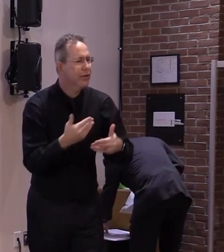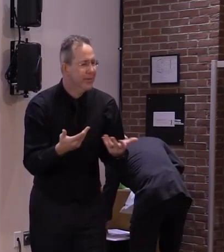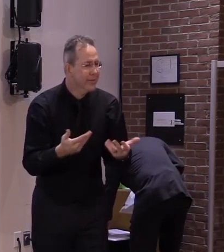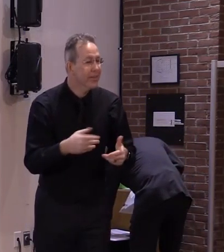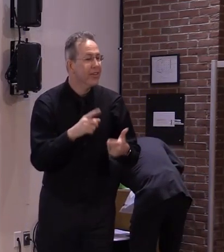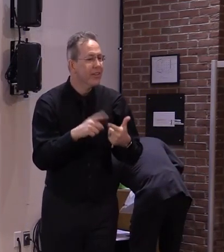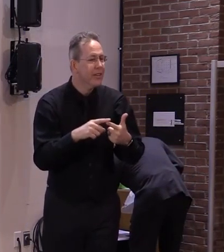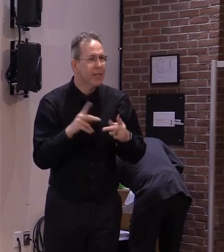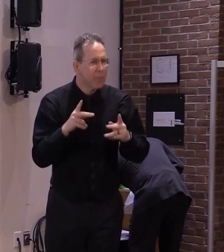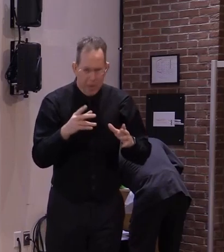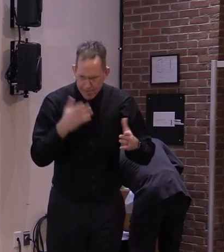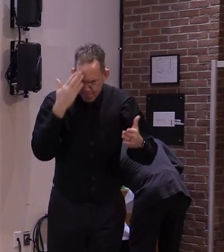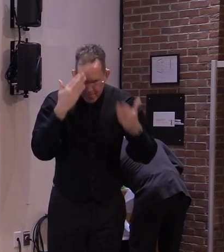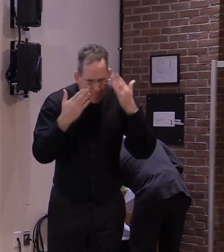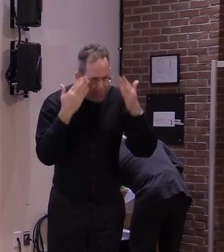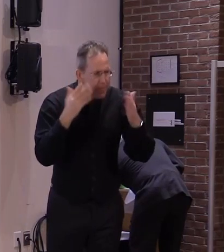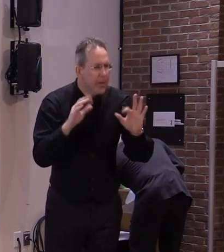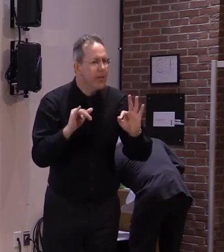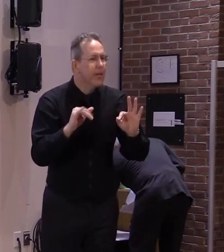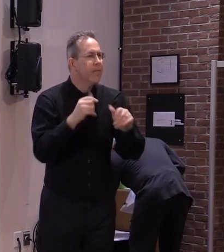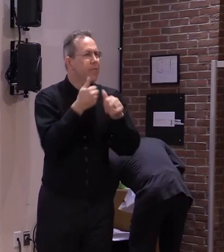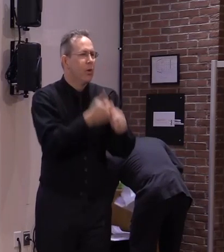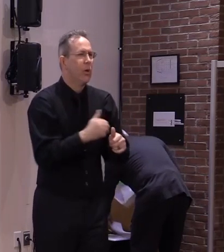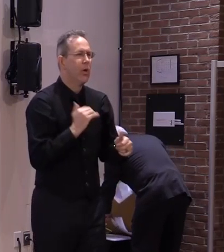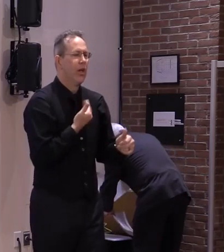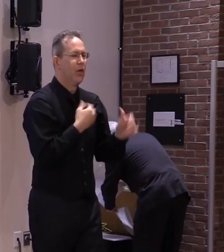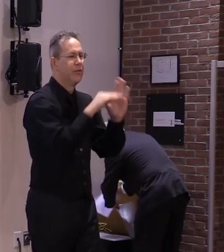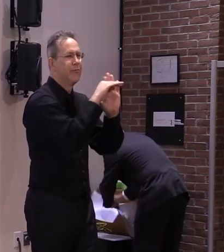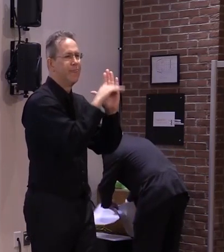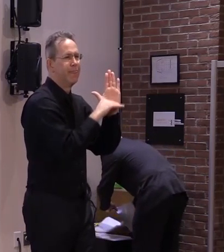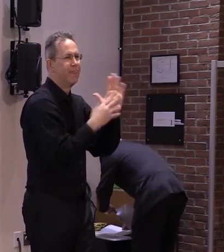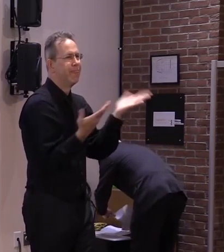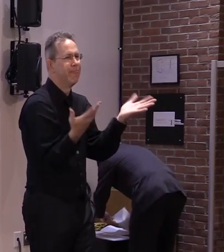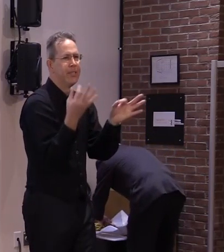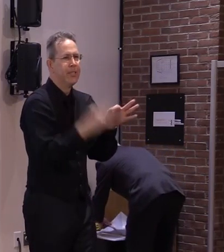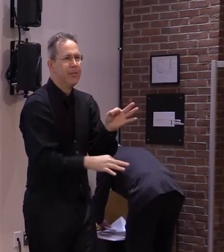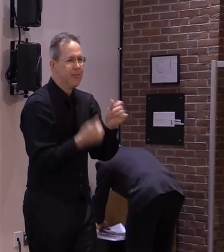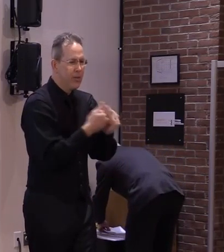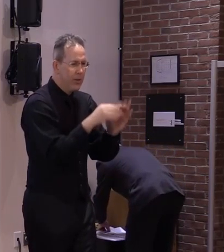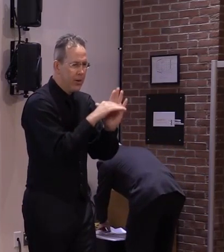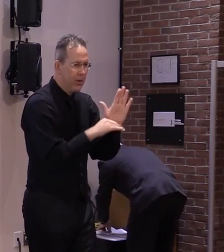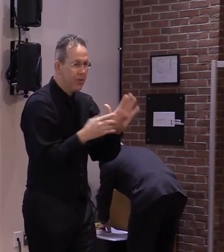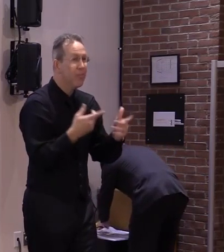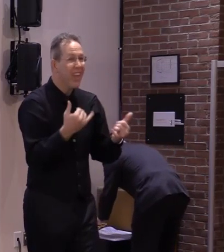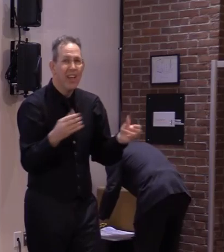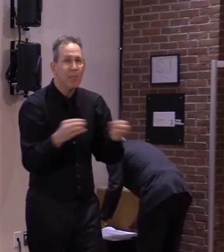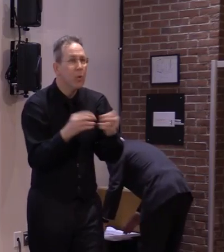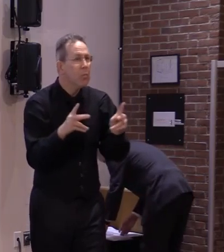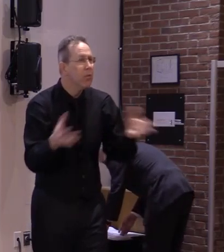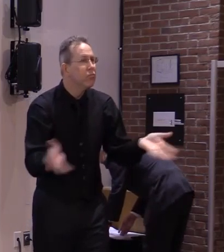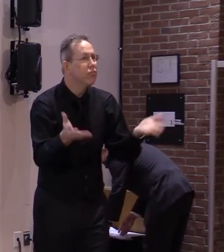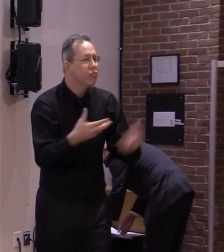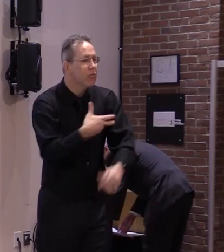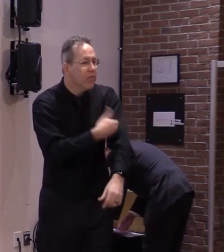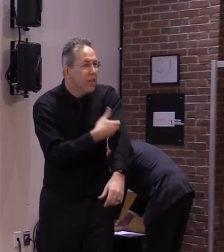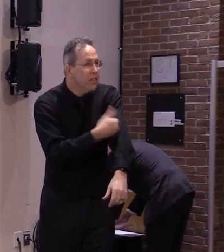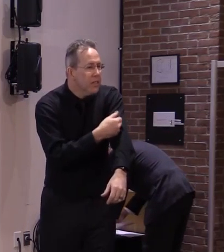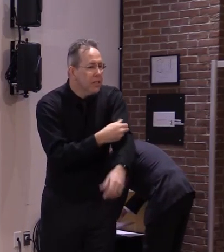natural immunity or immunity from vaccination is playing a role. But whatever the reason, certainly the greatest tool that we